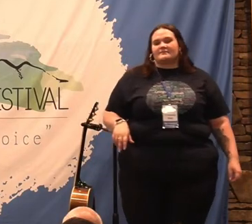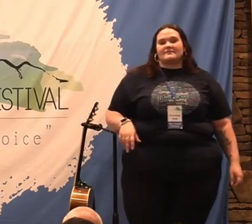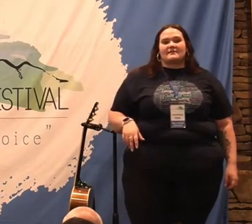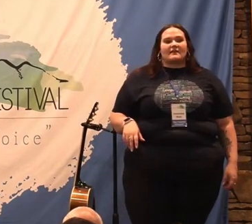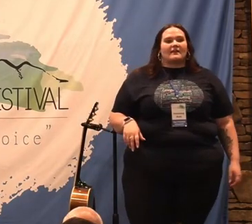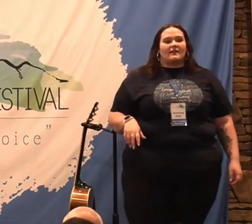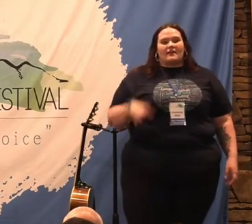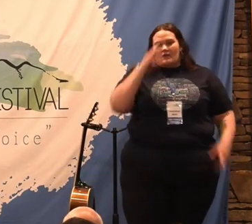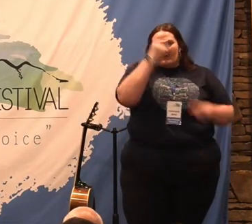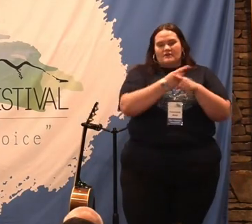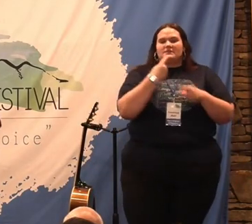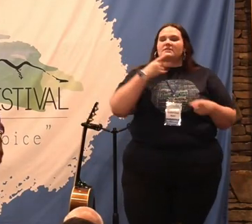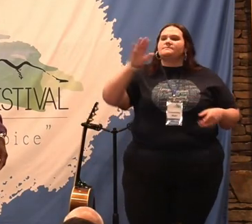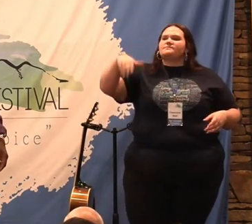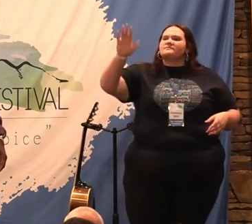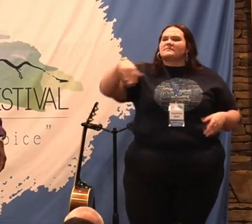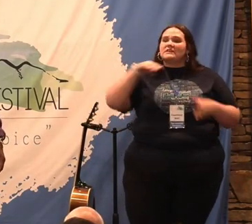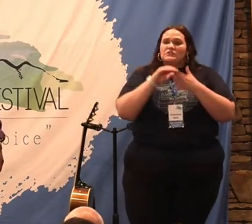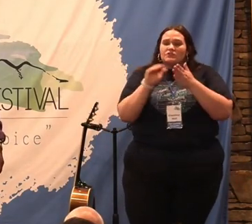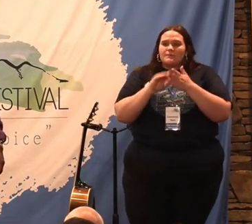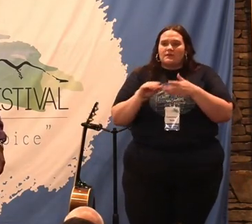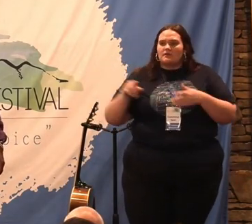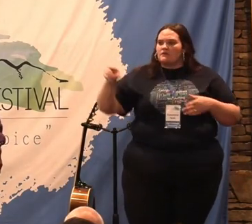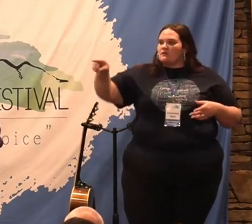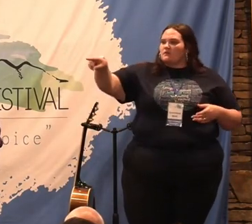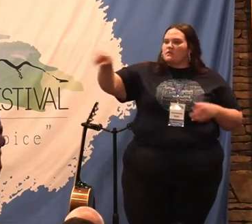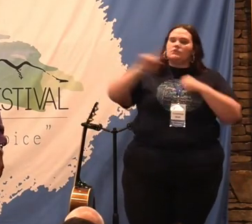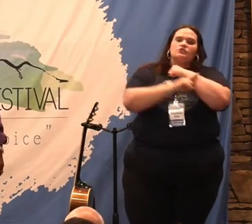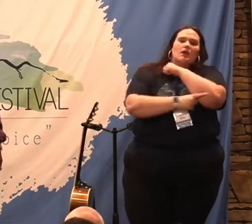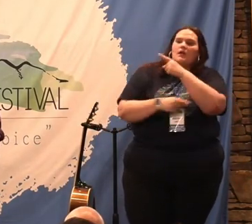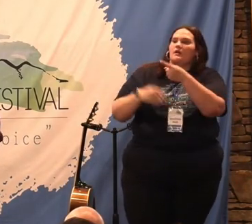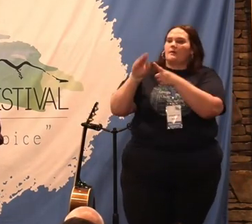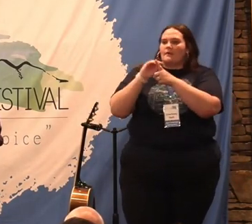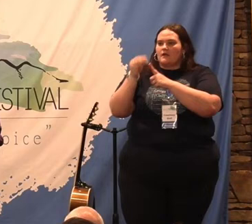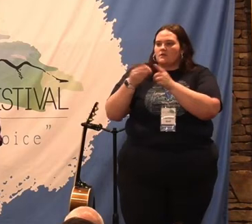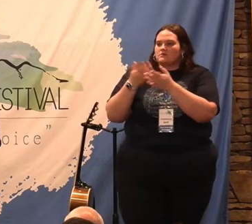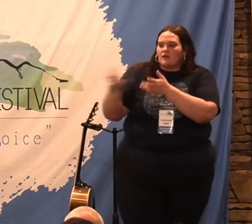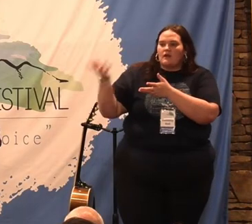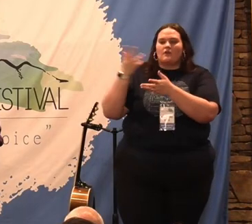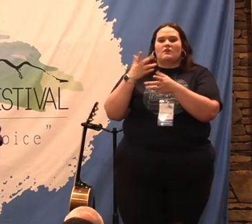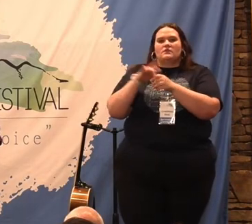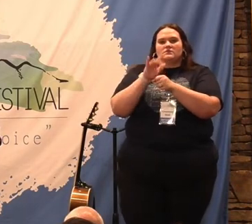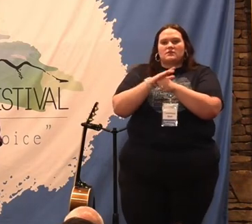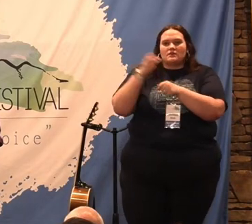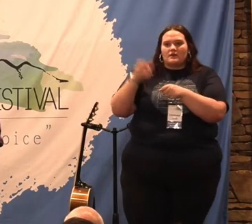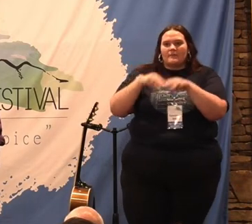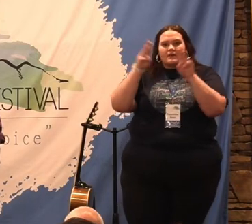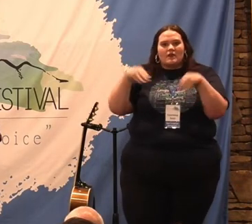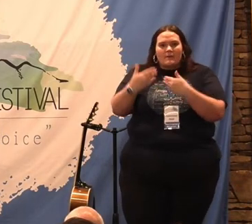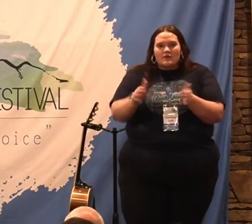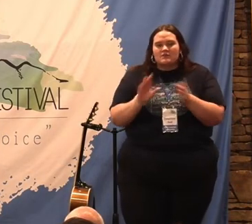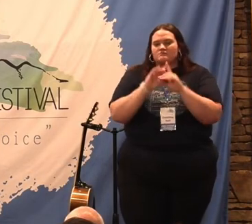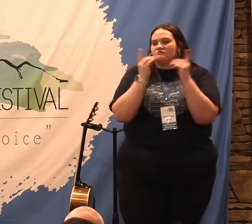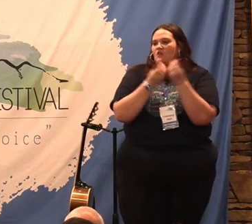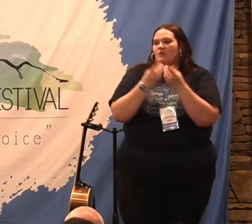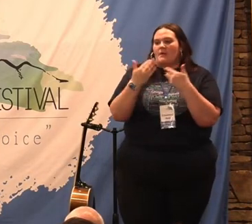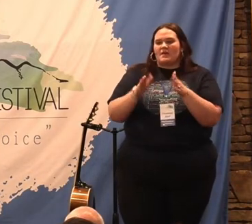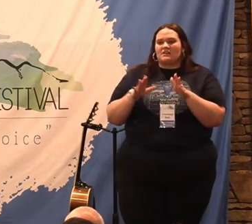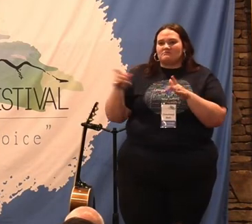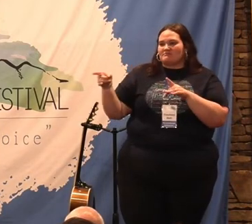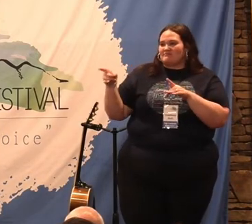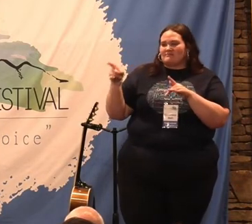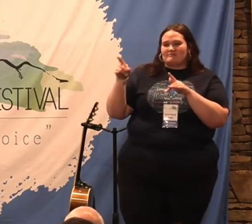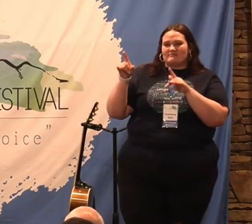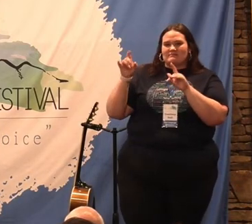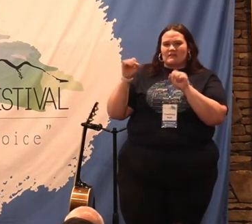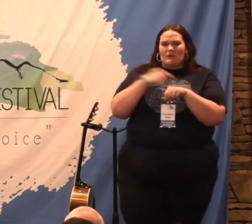My brother says, excuse me, can we have all that stuff over there? You know, the banana peels, the soda cans, McDonald's boxes, Dunkin' Donut boxes. Can we have all